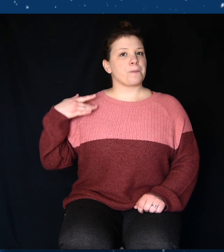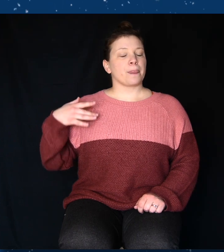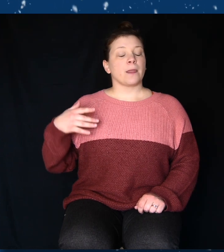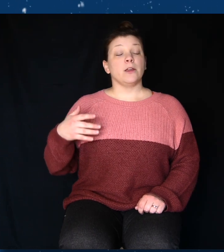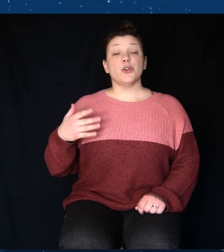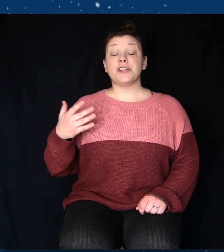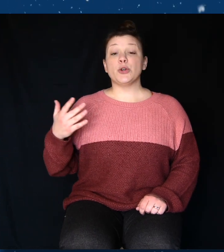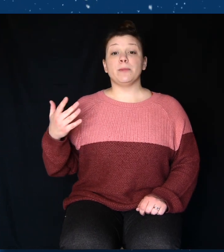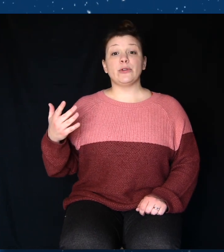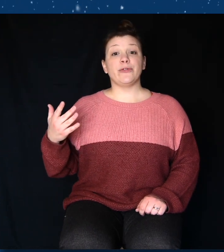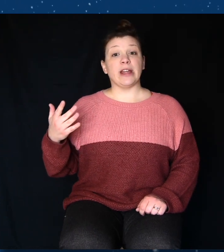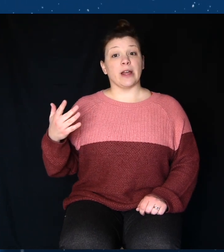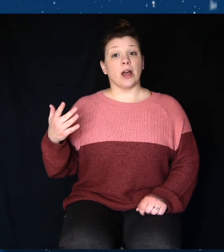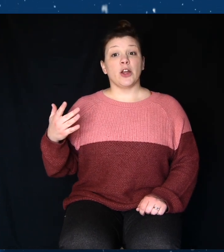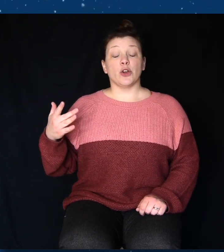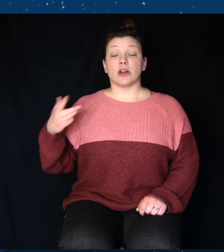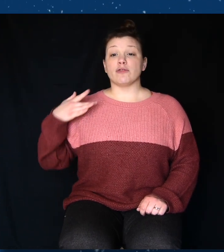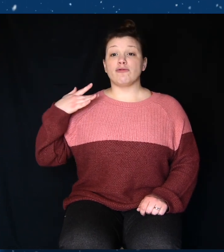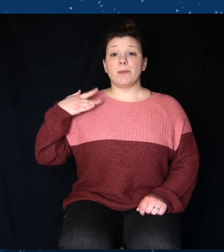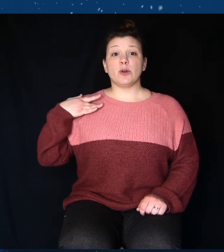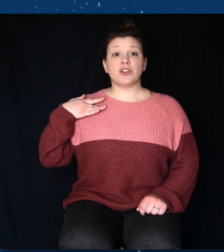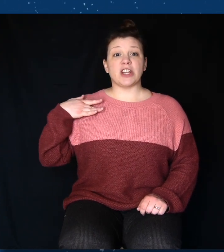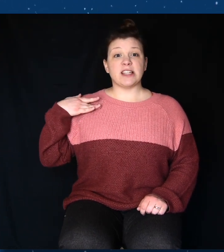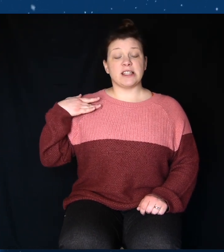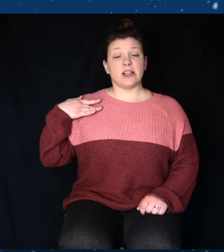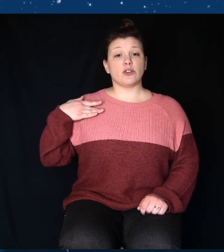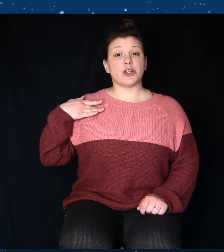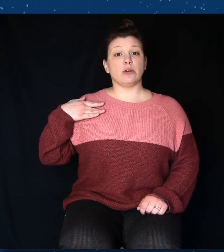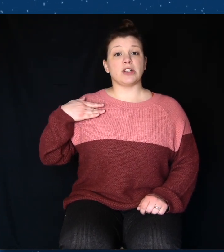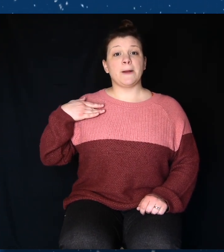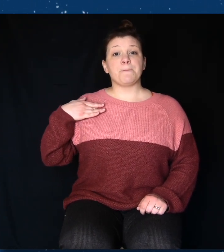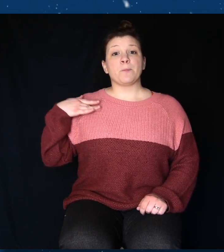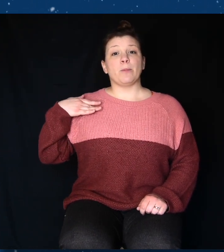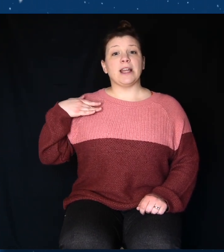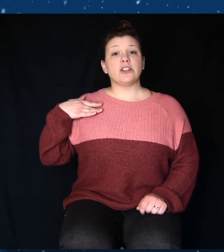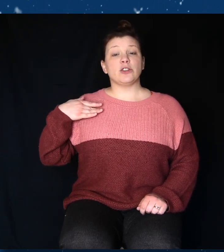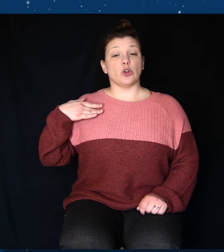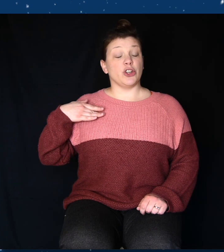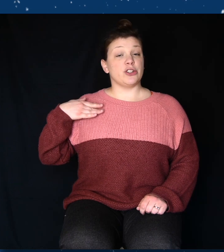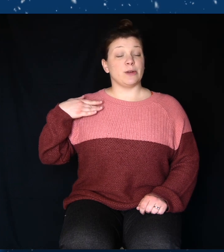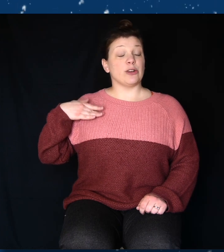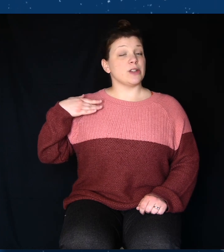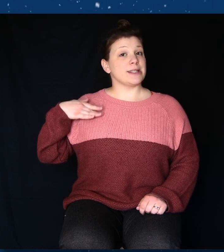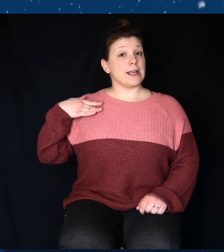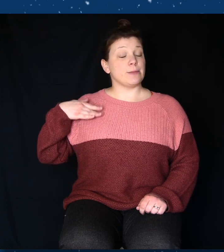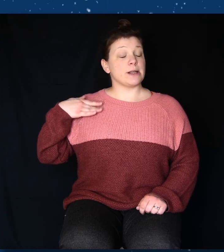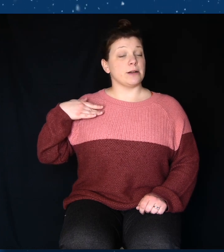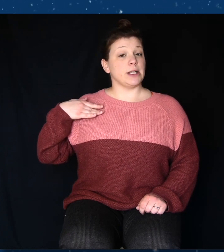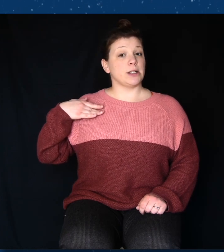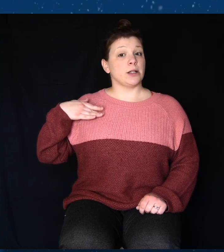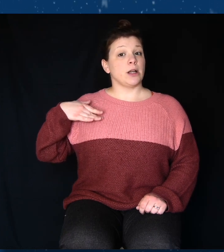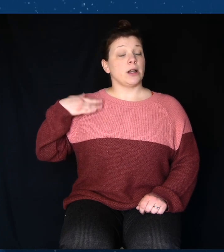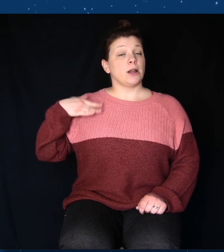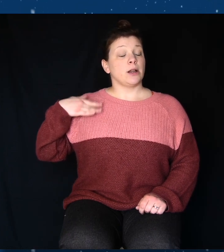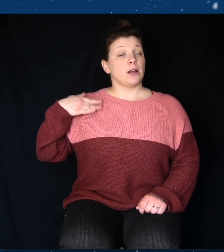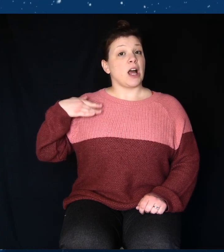alive. Using your middle finger, you're going to rub your chest near your shoulder, making sure you do it on the same